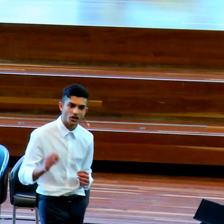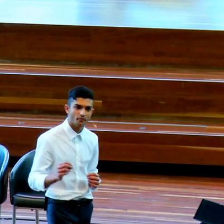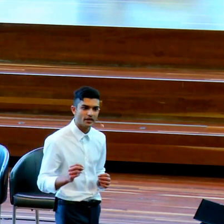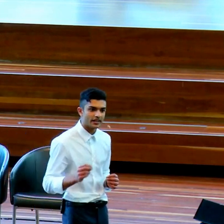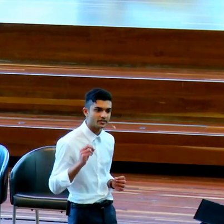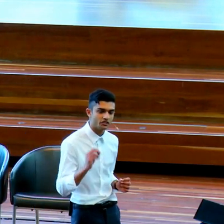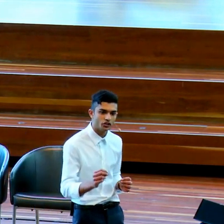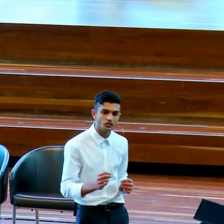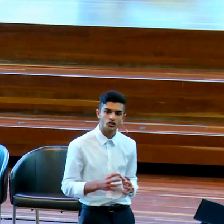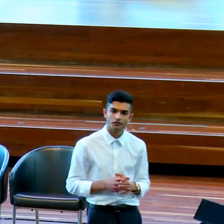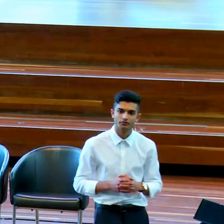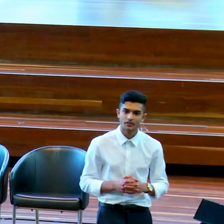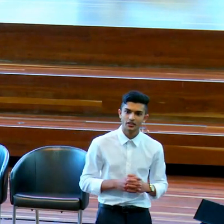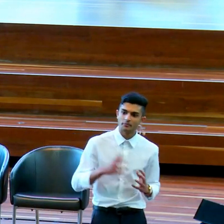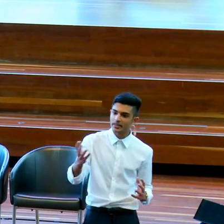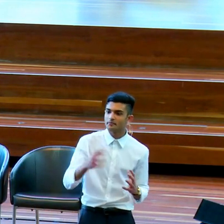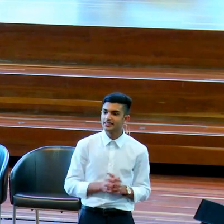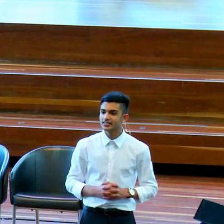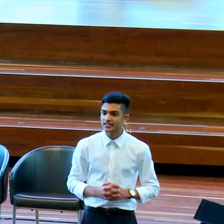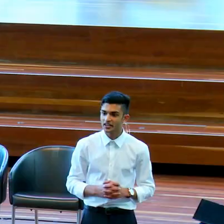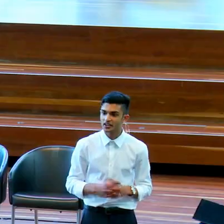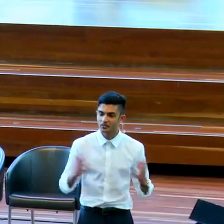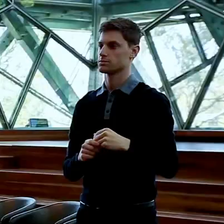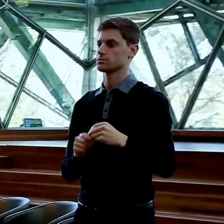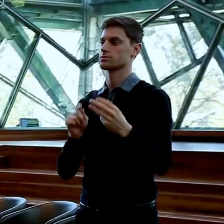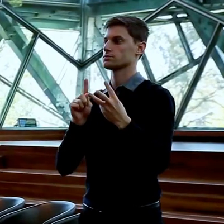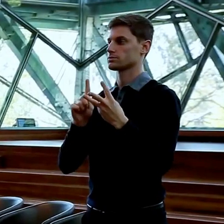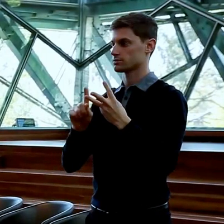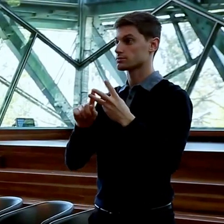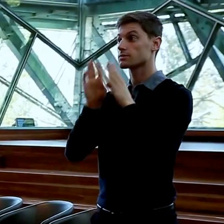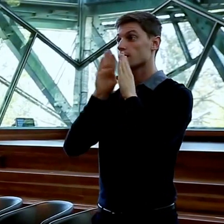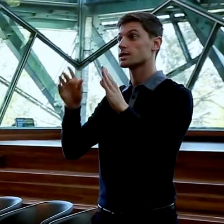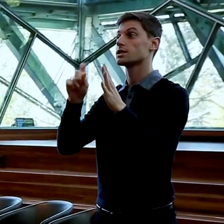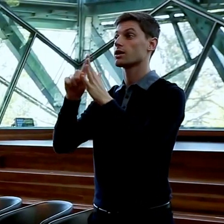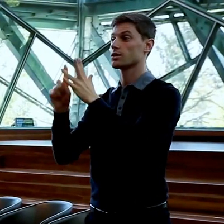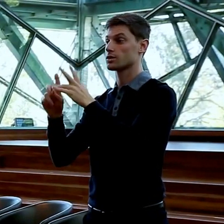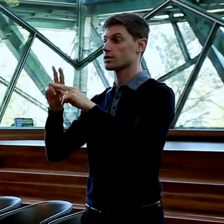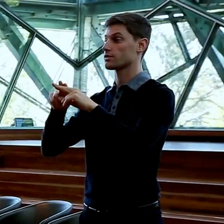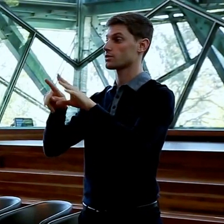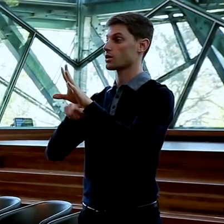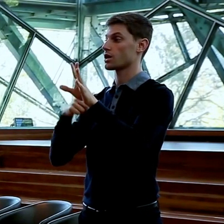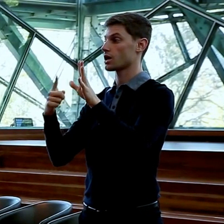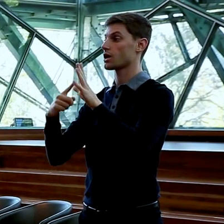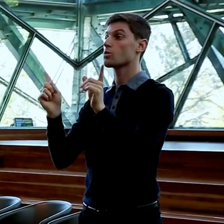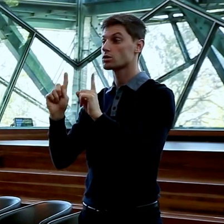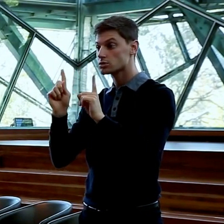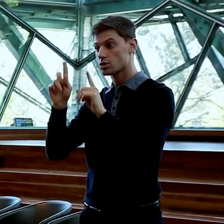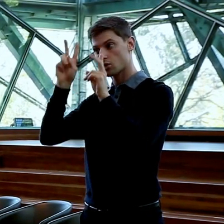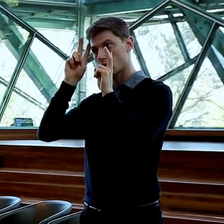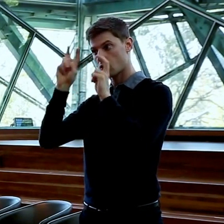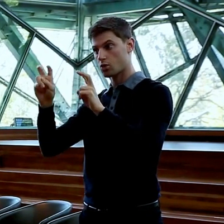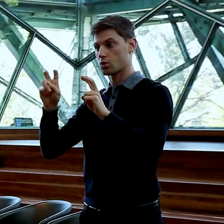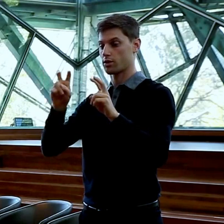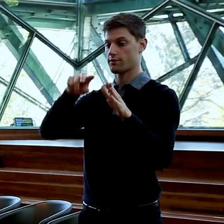is a term that I was introduced to by the amazing CEO of FYA, and that is flearning.